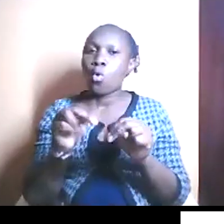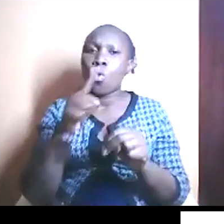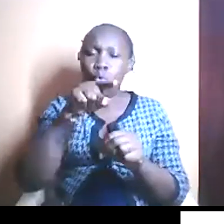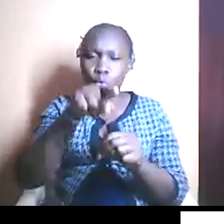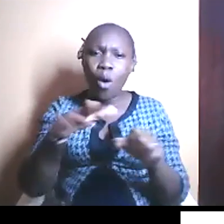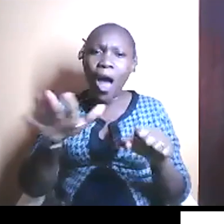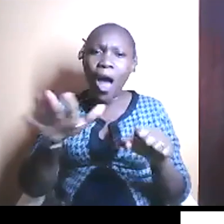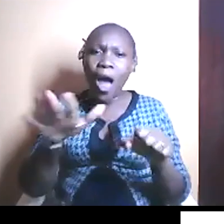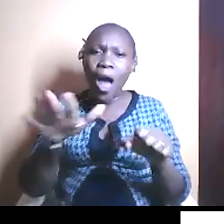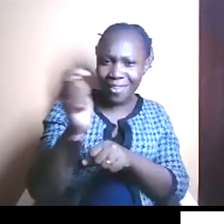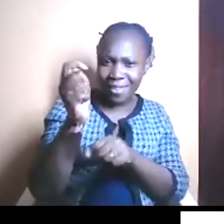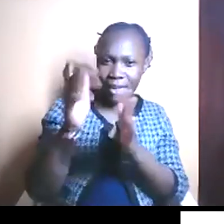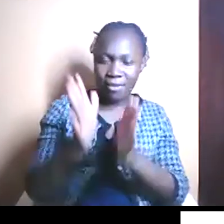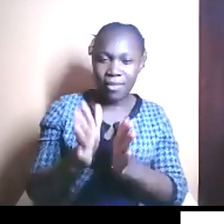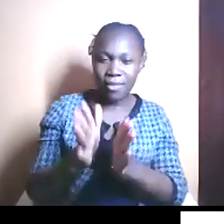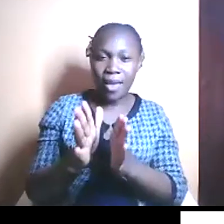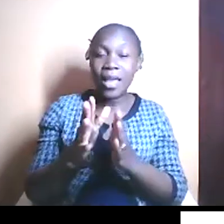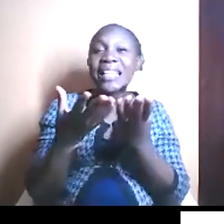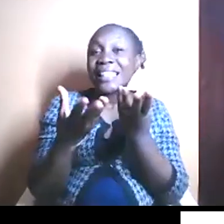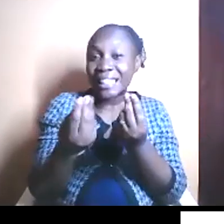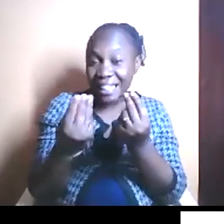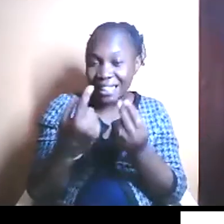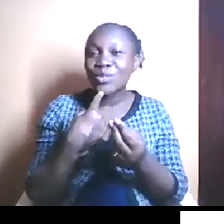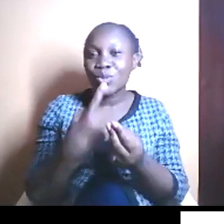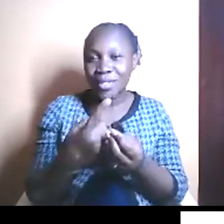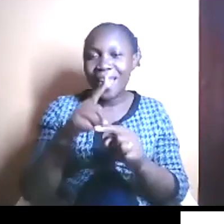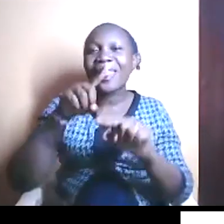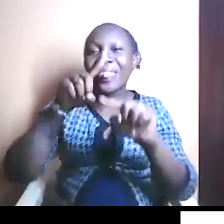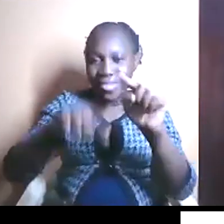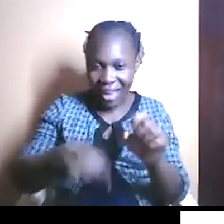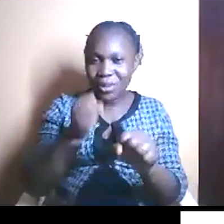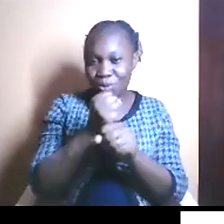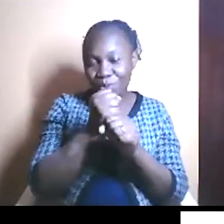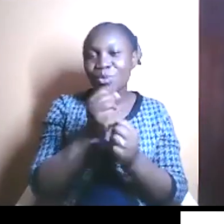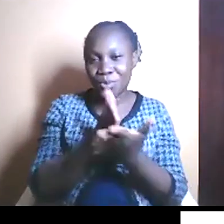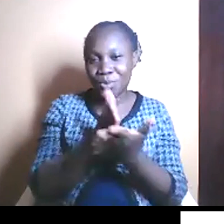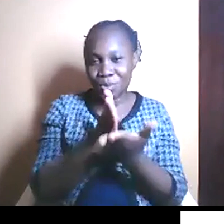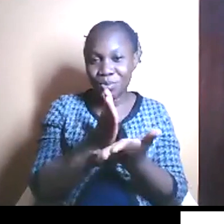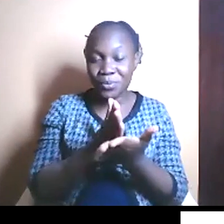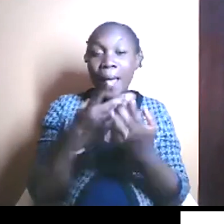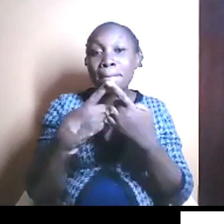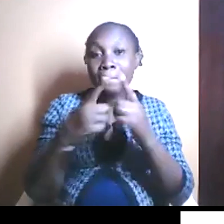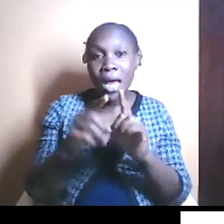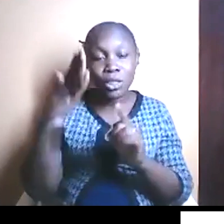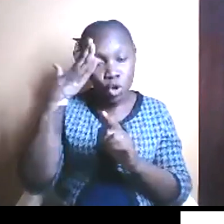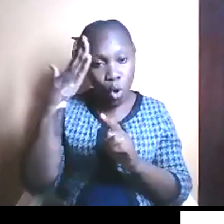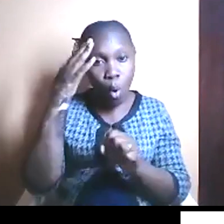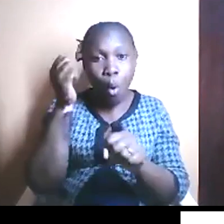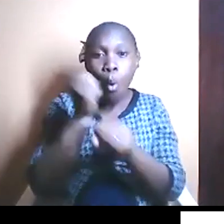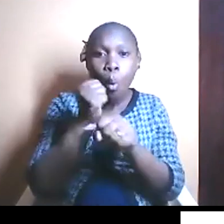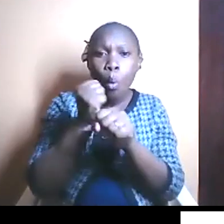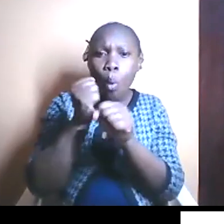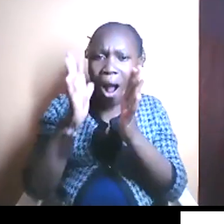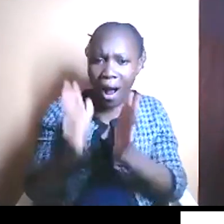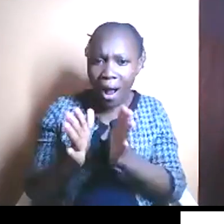I do know it's quite complex. It's easier said than done to say to leave. But we know that workers across